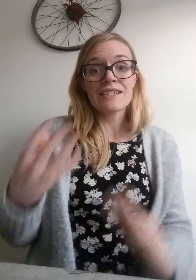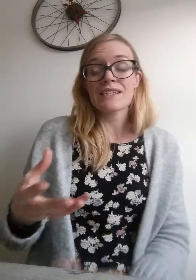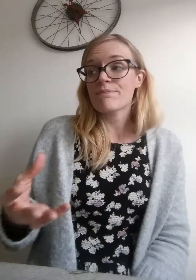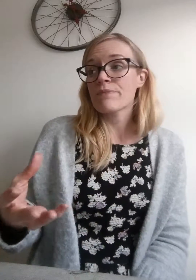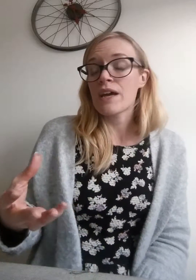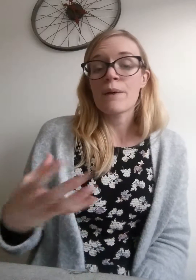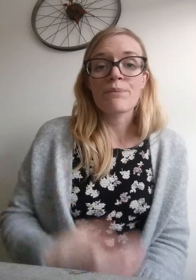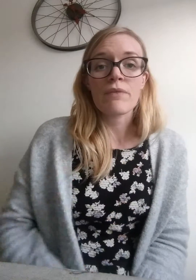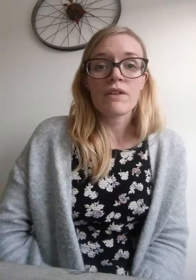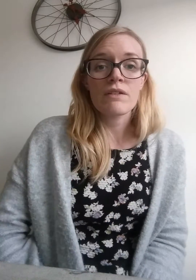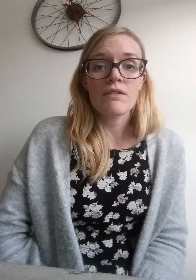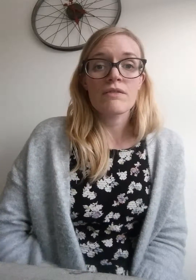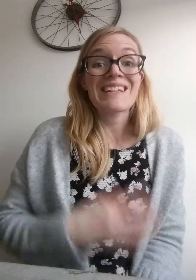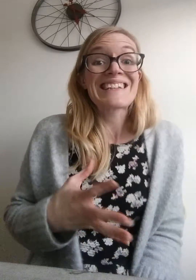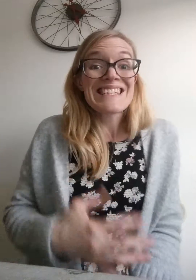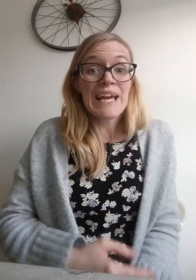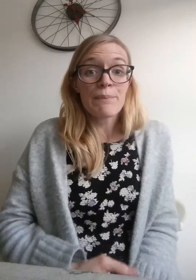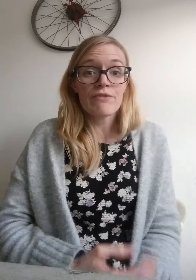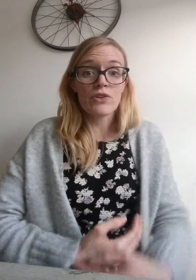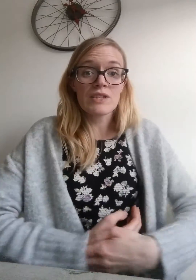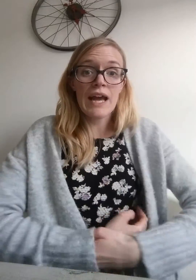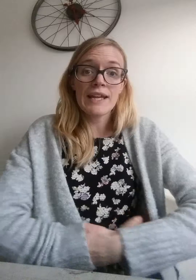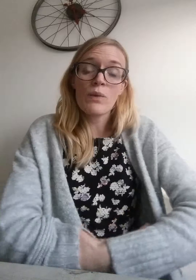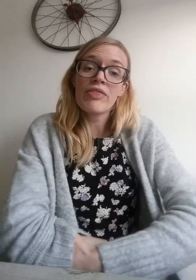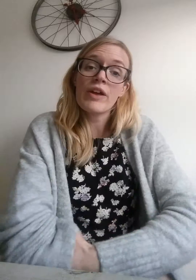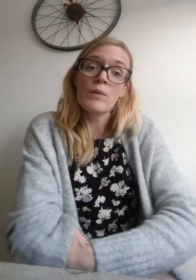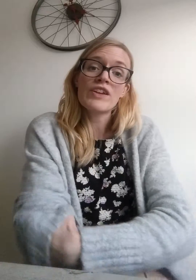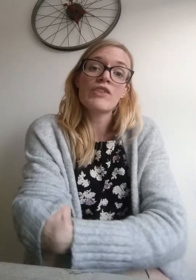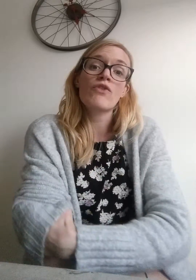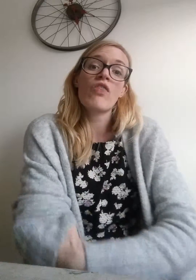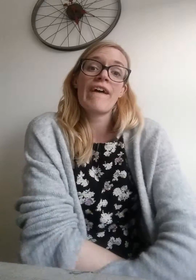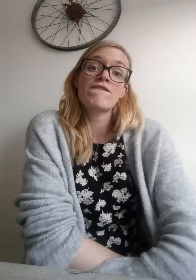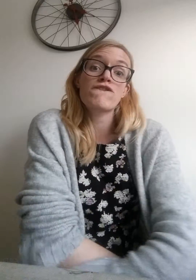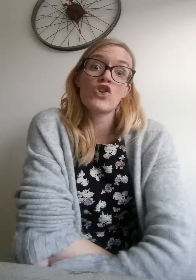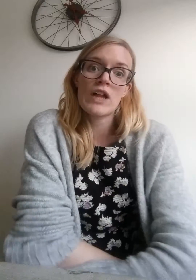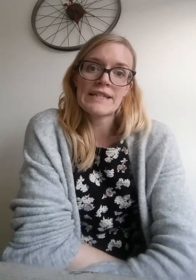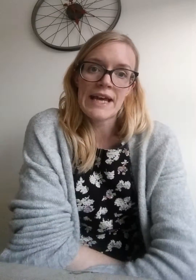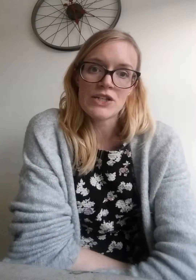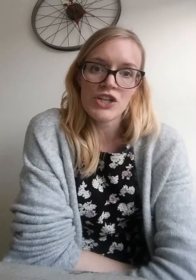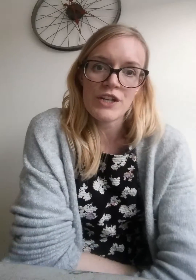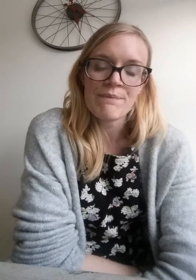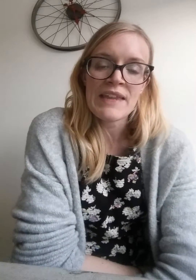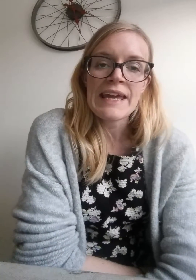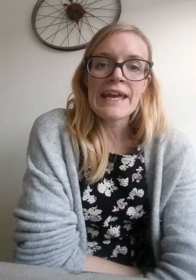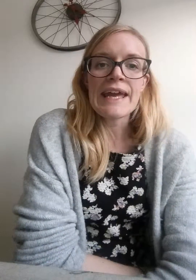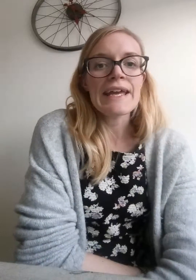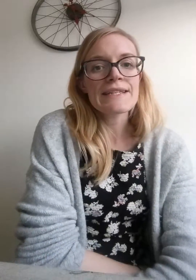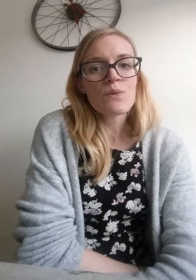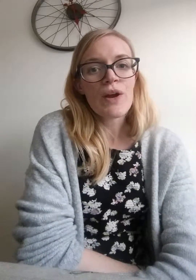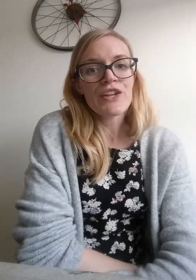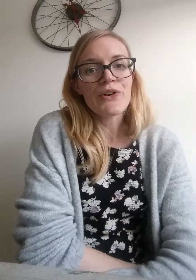last little tip for signing with them when you've got their full attention is when